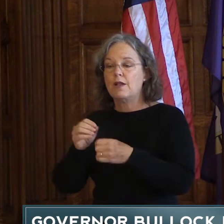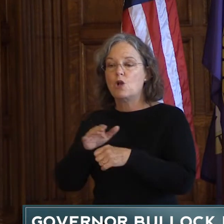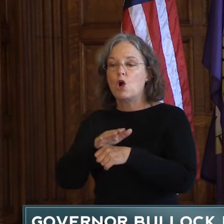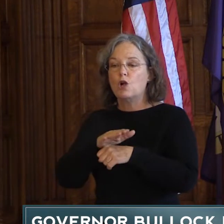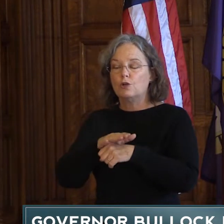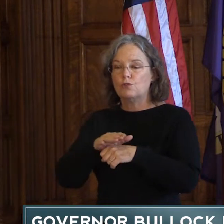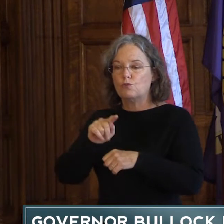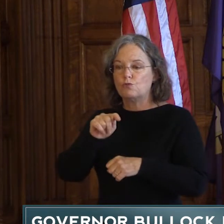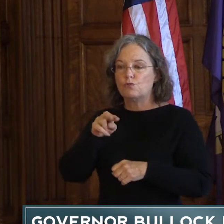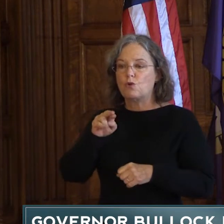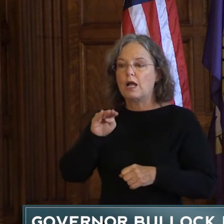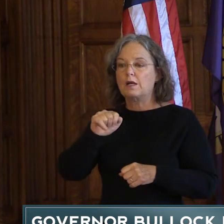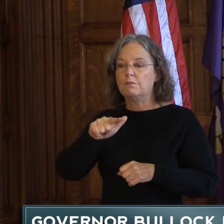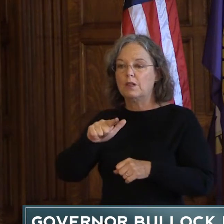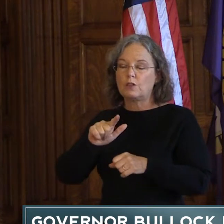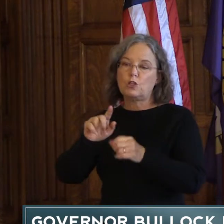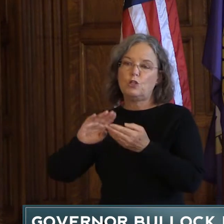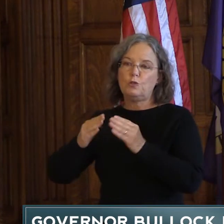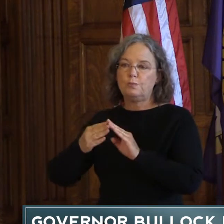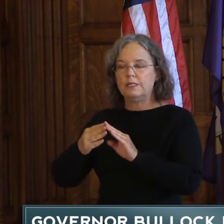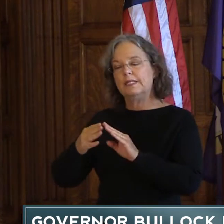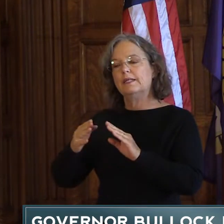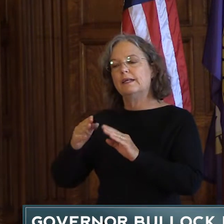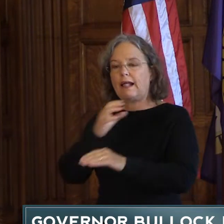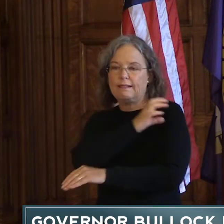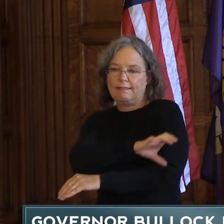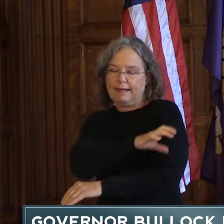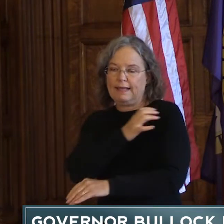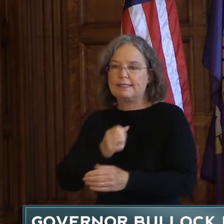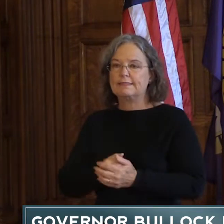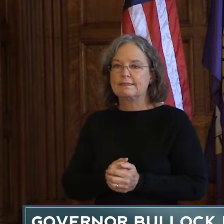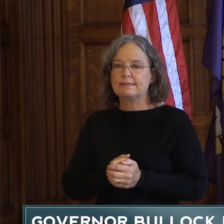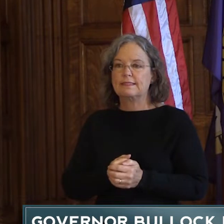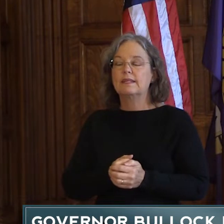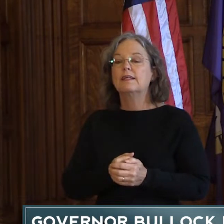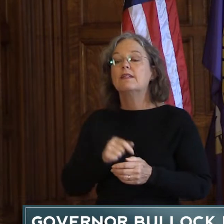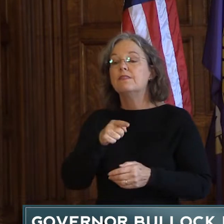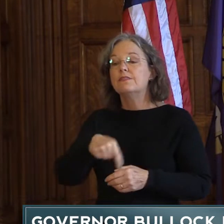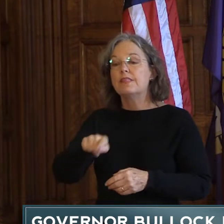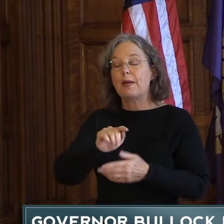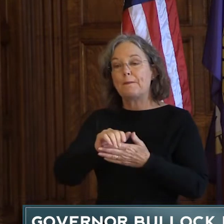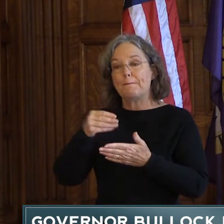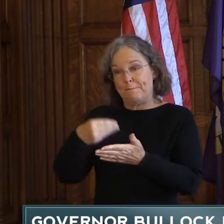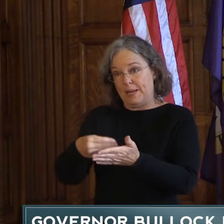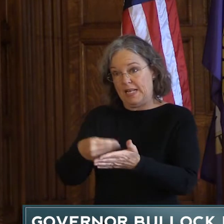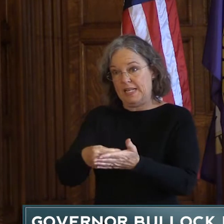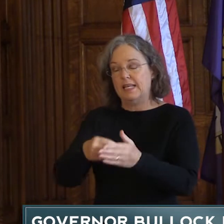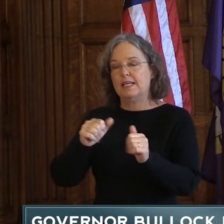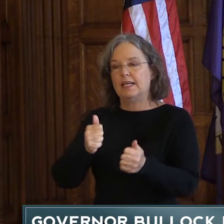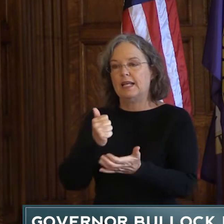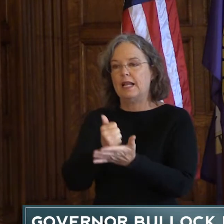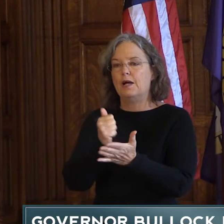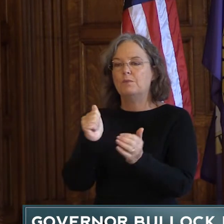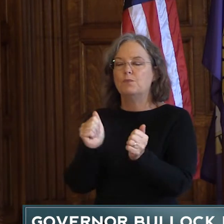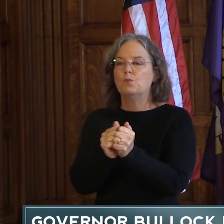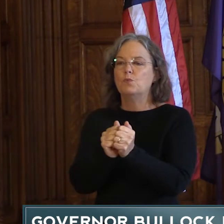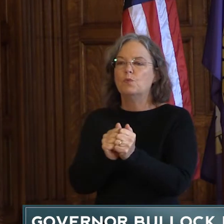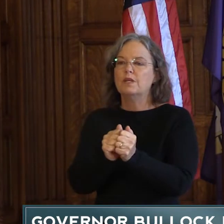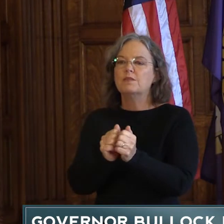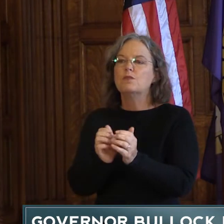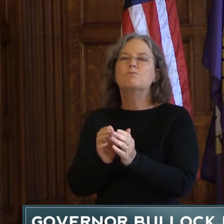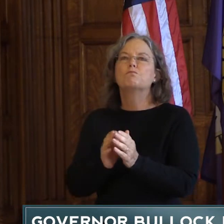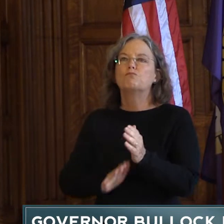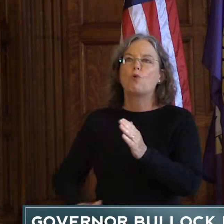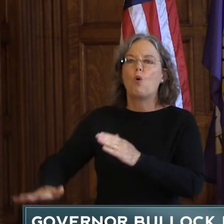help support contact tracing efforts. These dollars can also assist with overall efforts in response